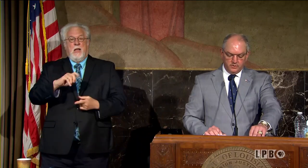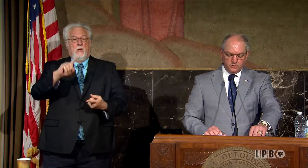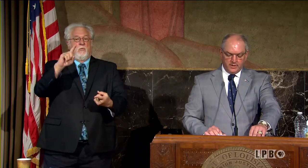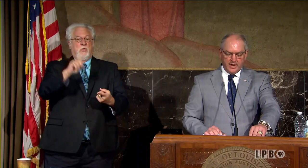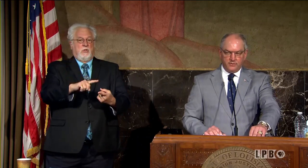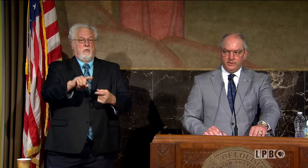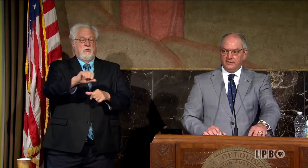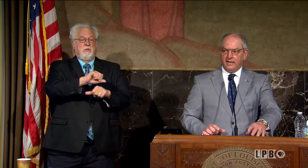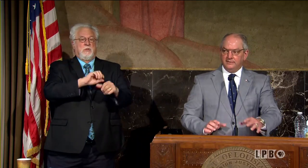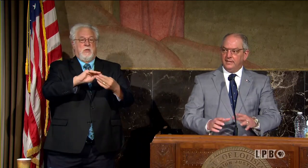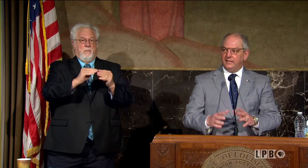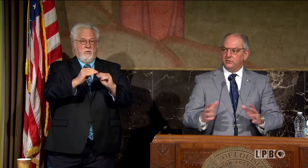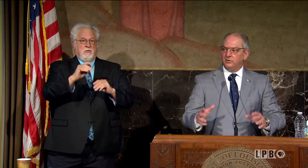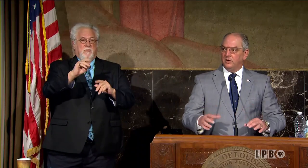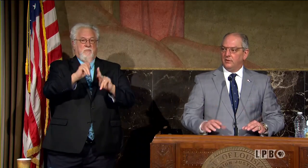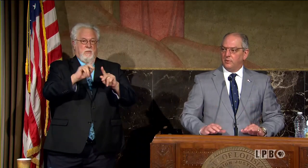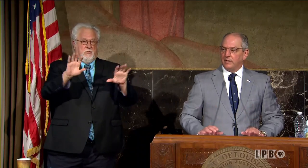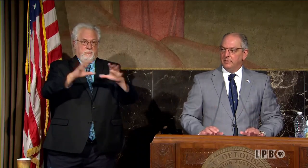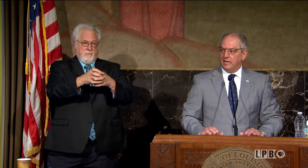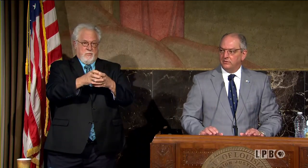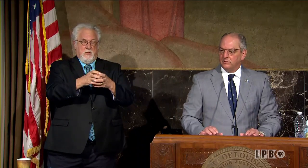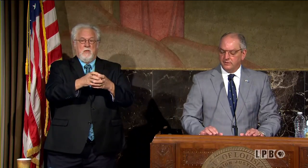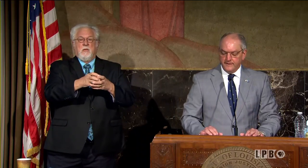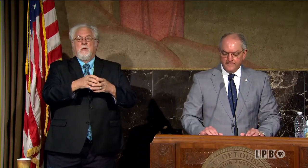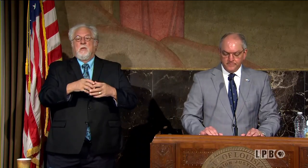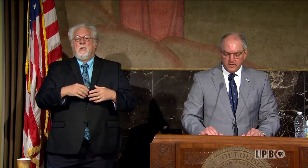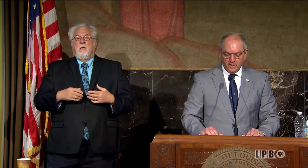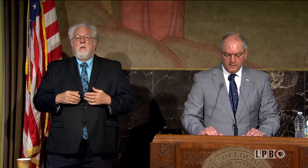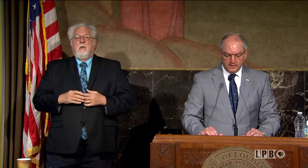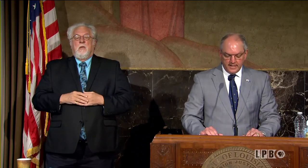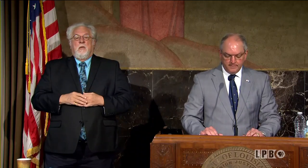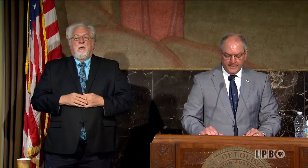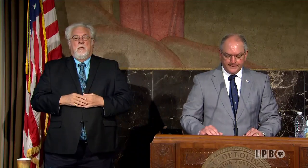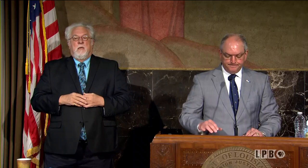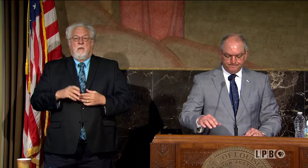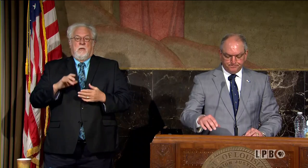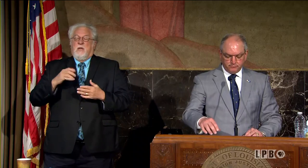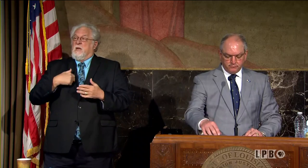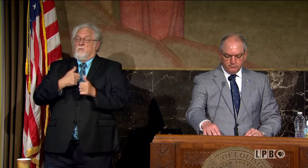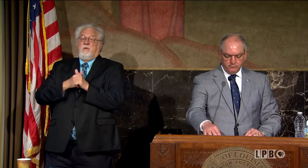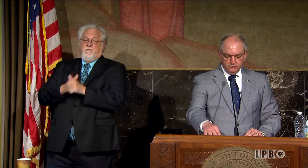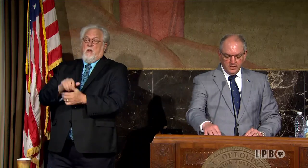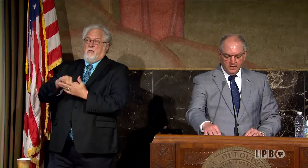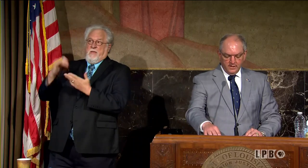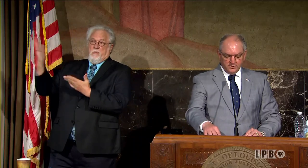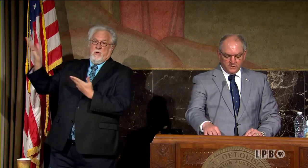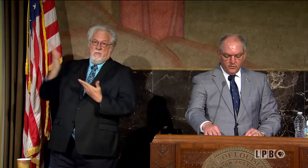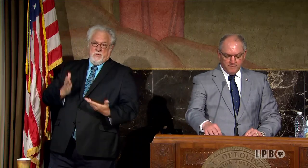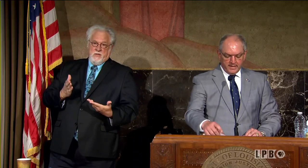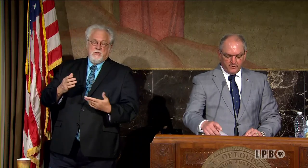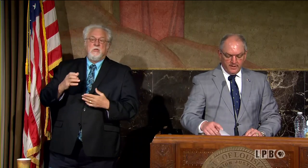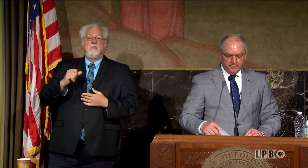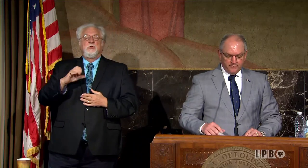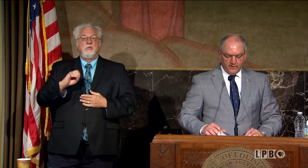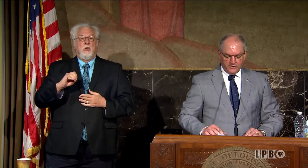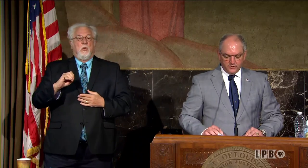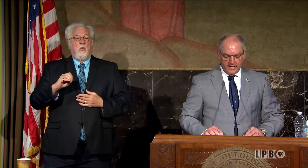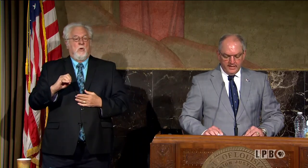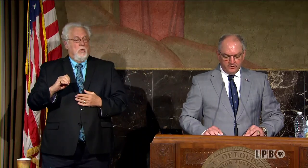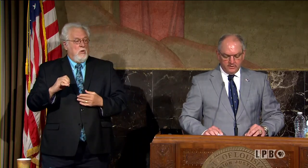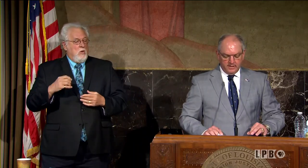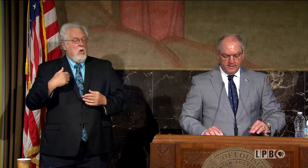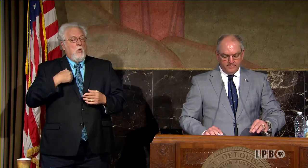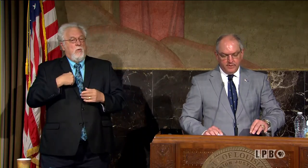reduced social gathering size, in addition to other recommendations that they had made. So we made early,